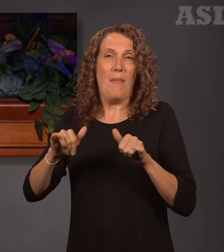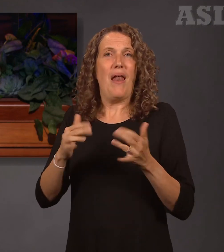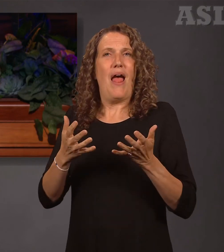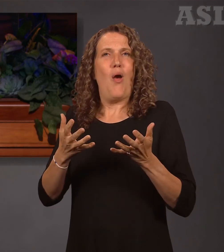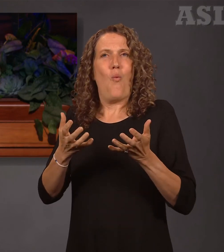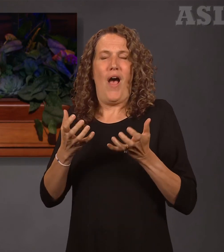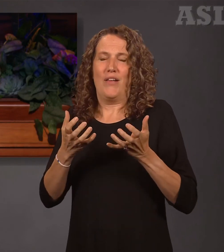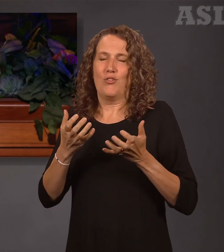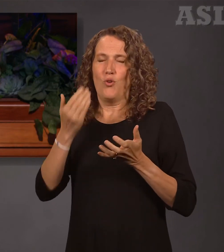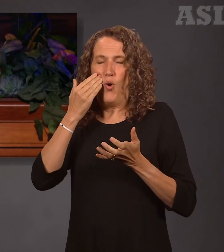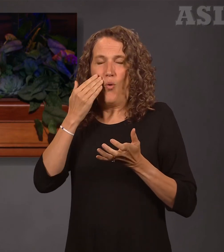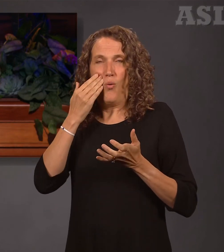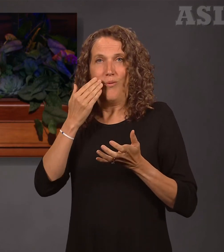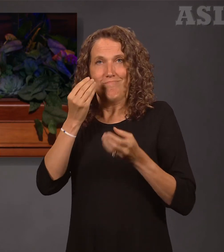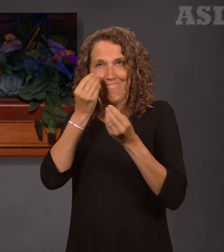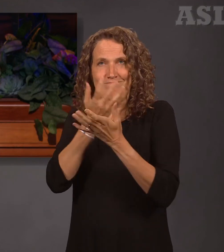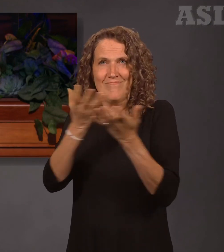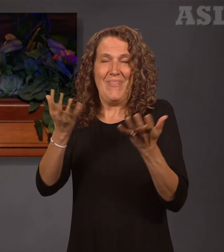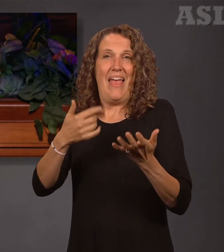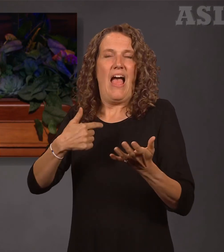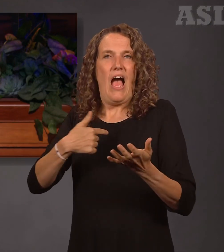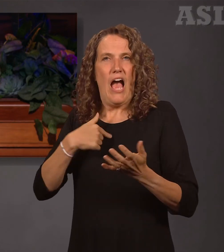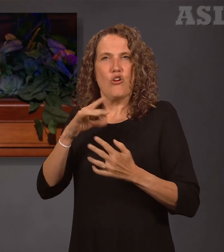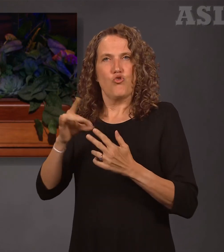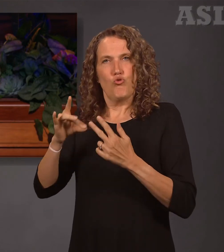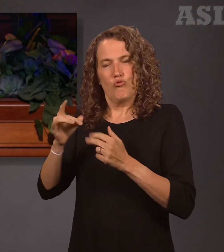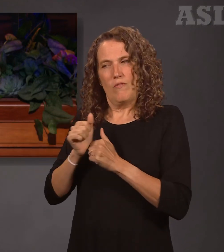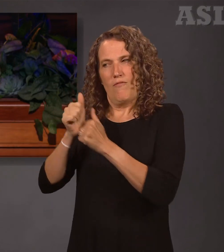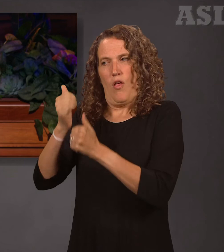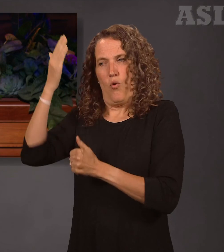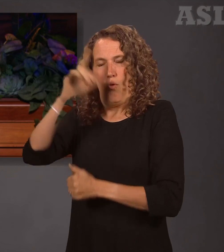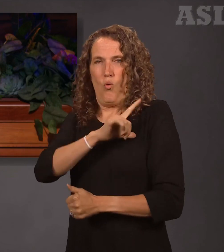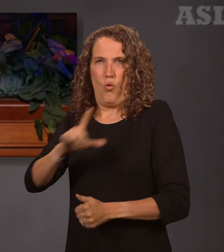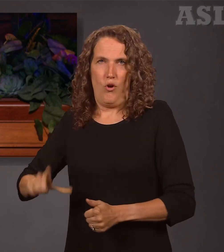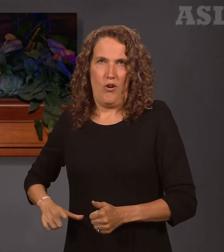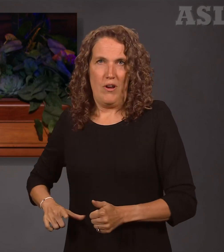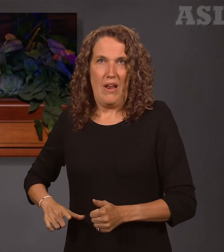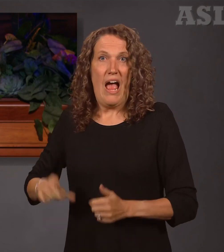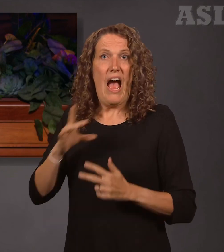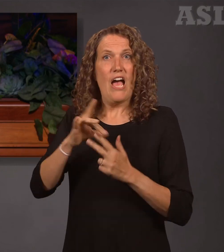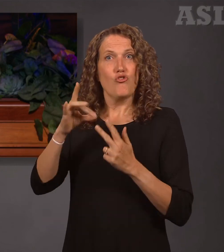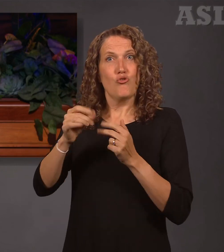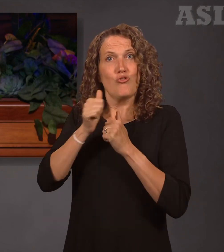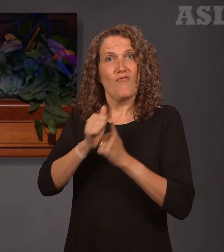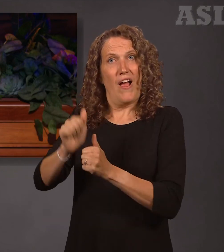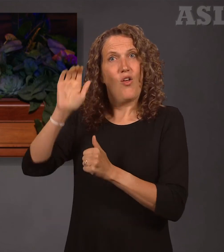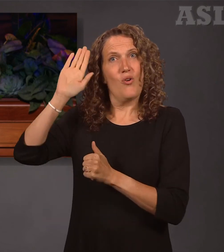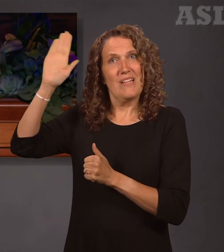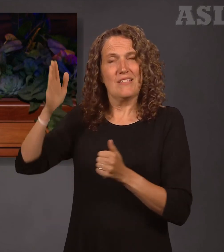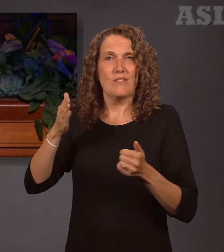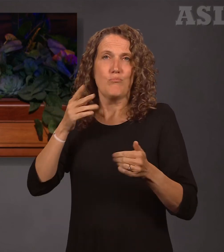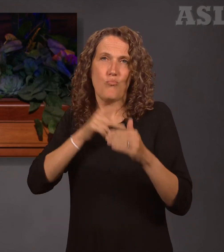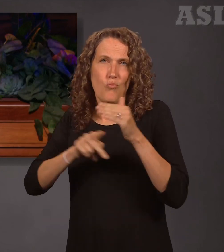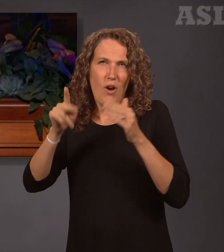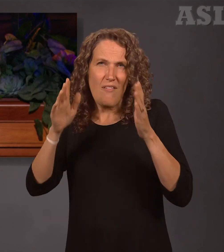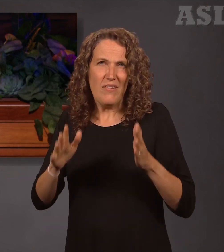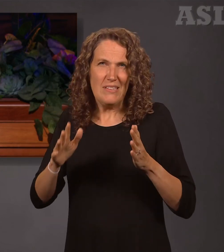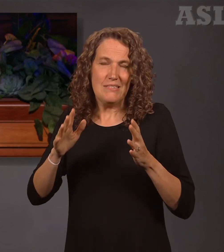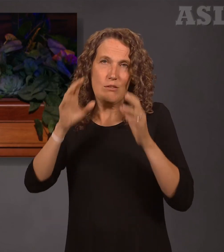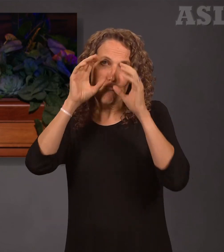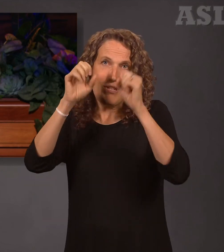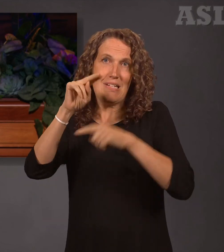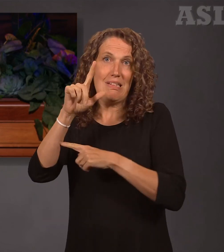choose to stand with the Lord I choose to stand with his chosen servants president Russell M Nelson and his fellow